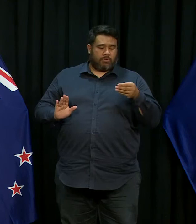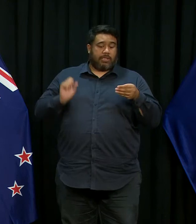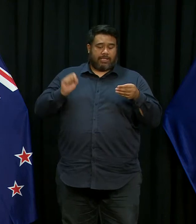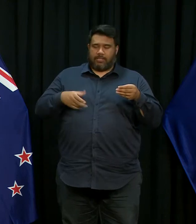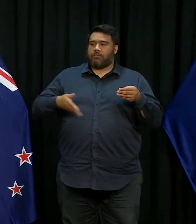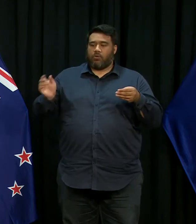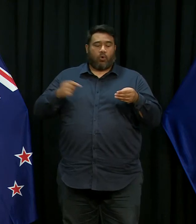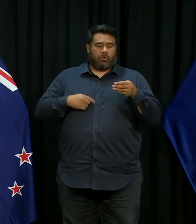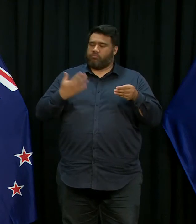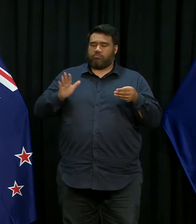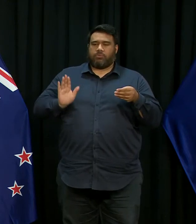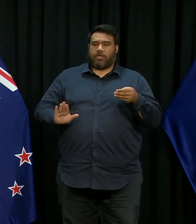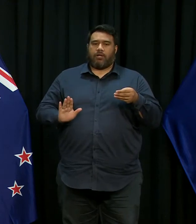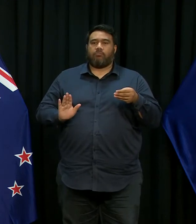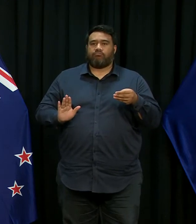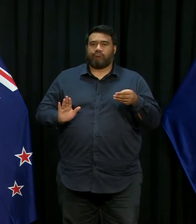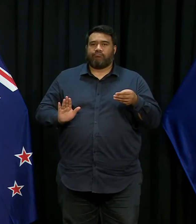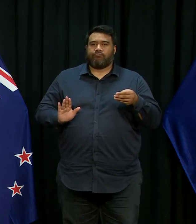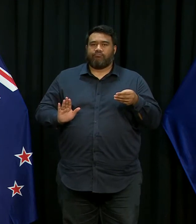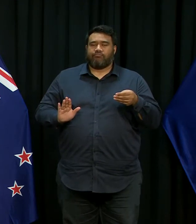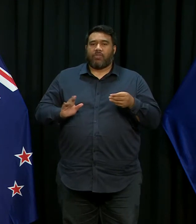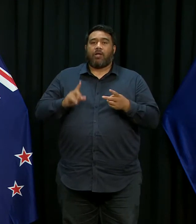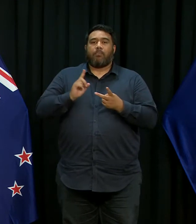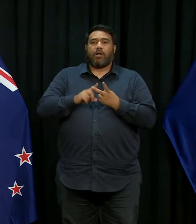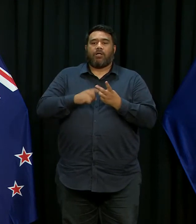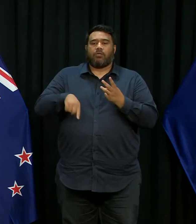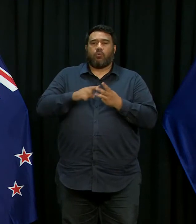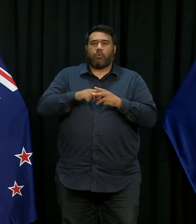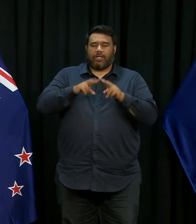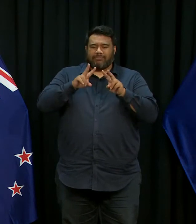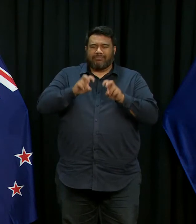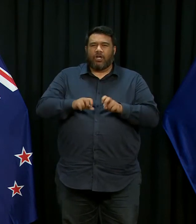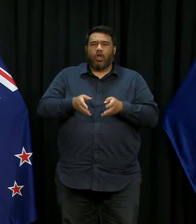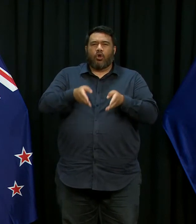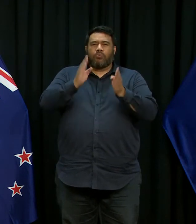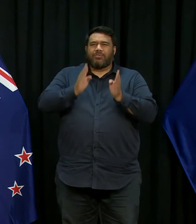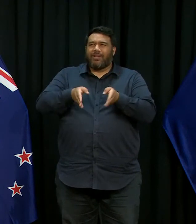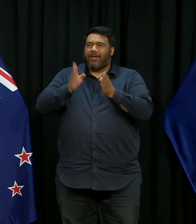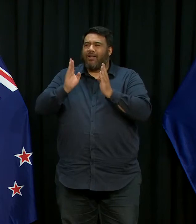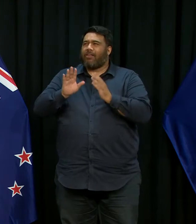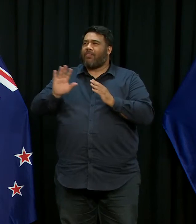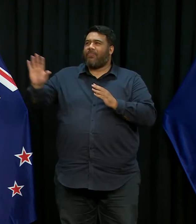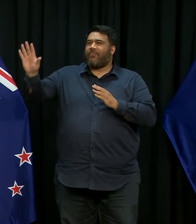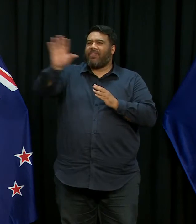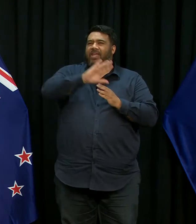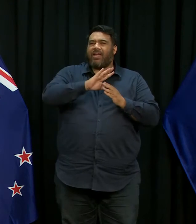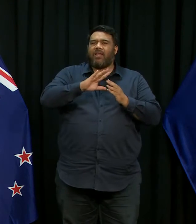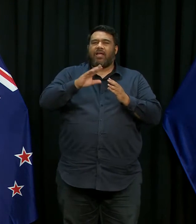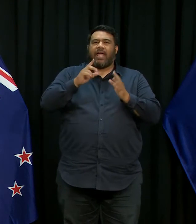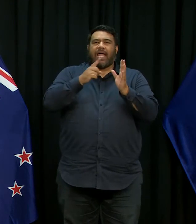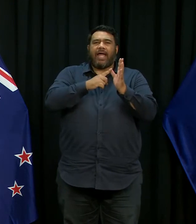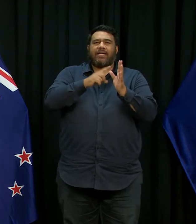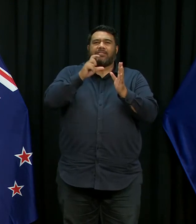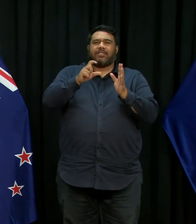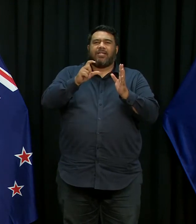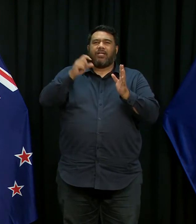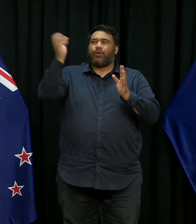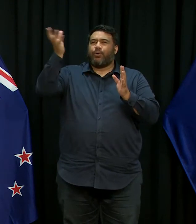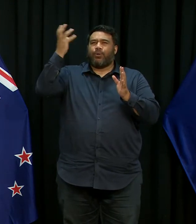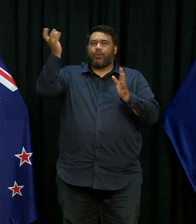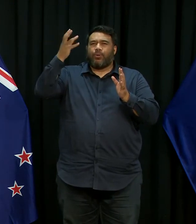additional analysis of some of the ventilation systems, booking systems and some of our MIQs for anyone, for people